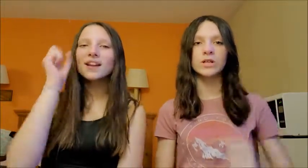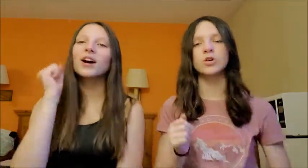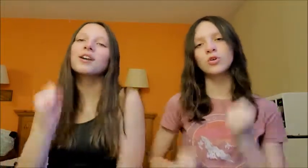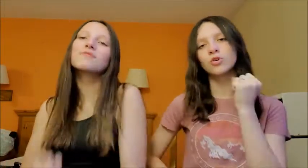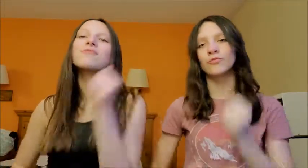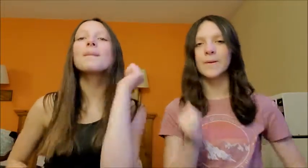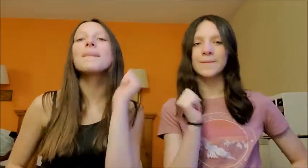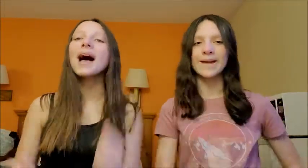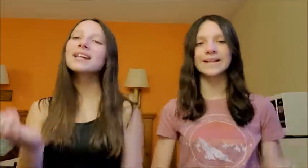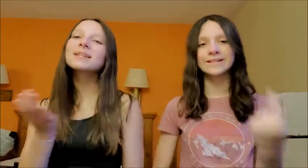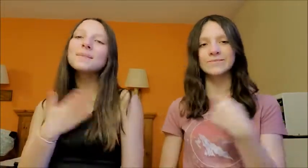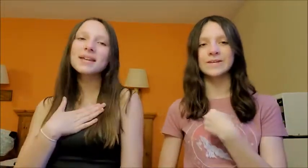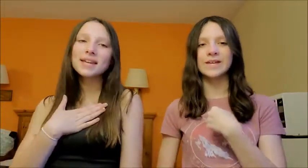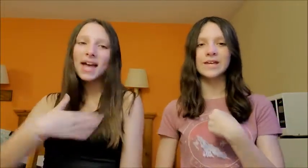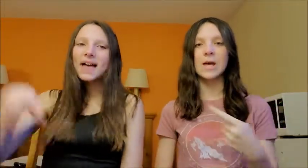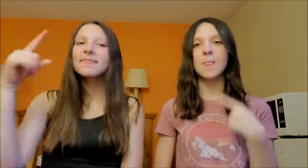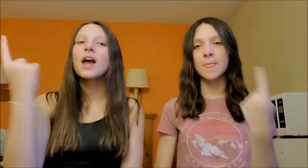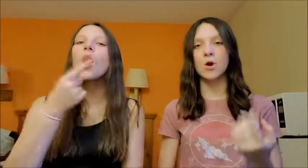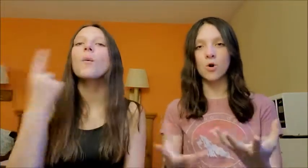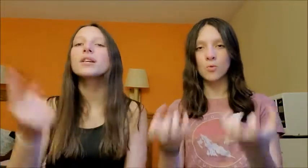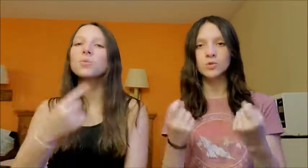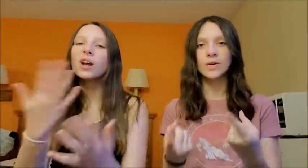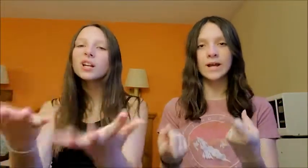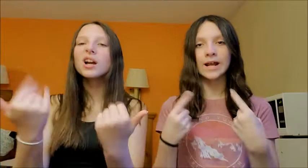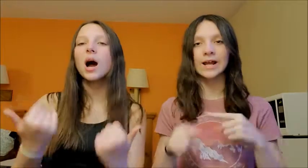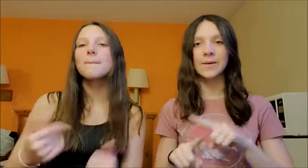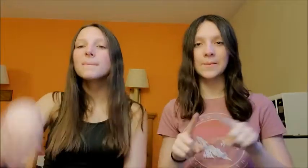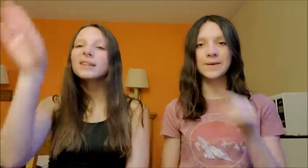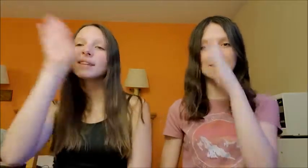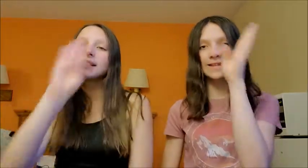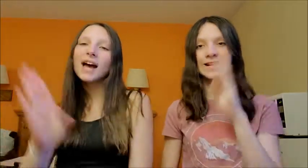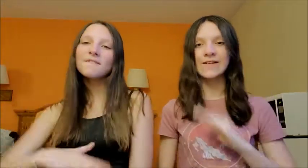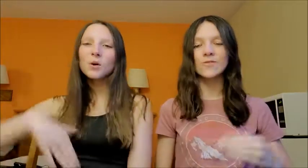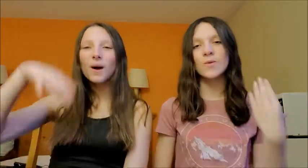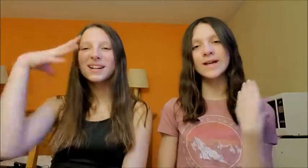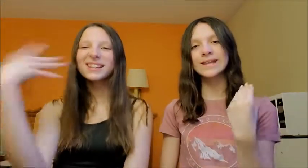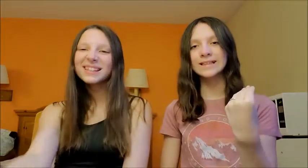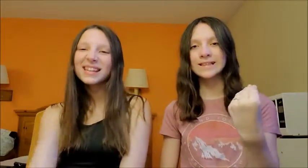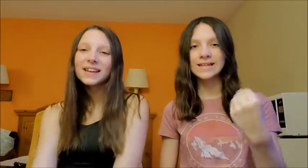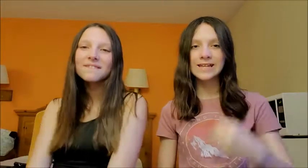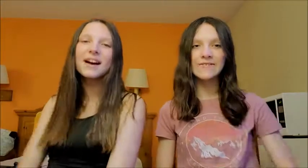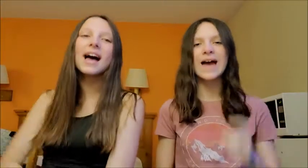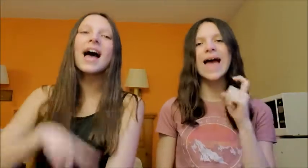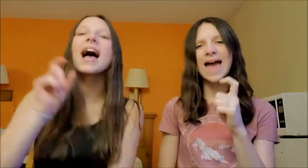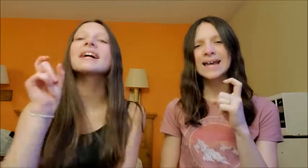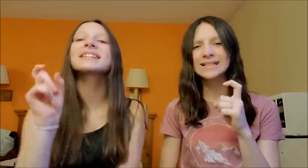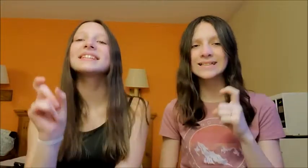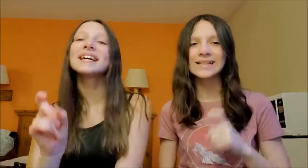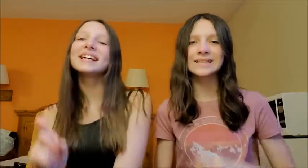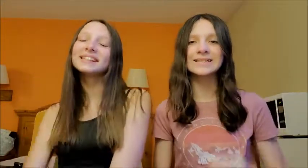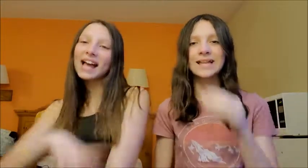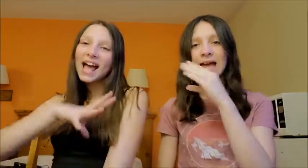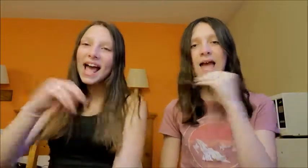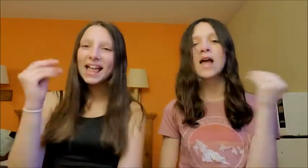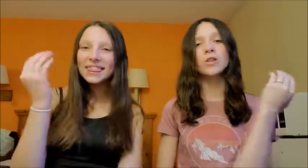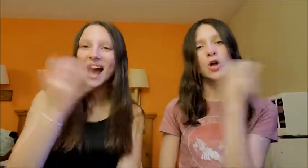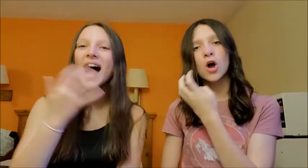three, they're gonna run back to me They always wanna come, but they never wanna leave Exes and the